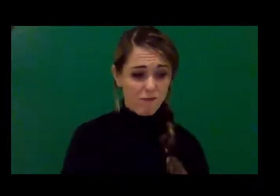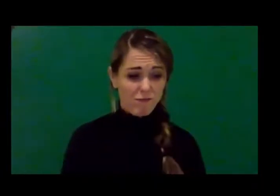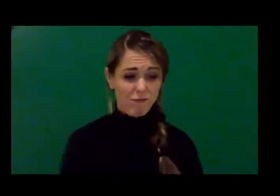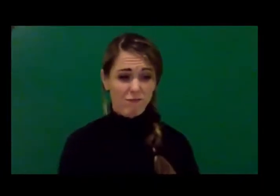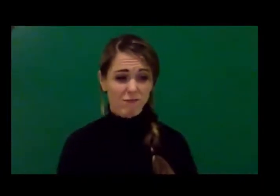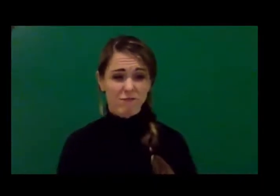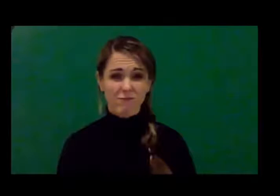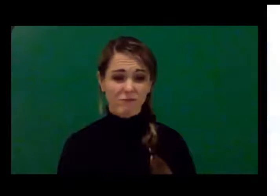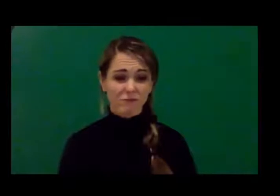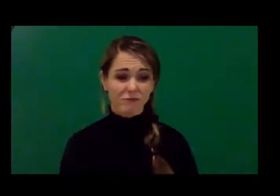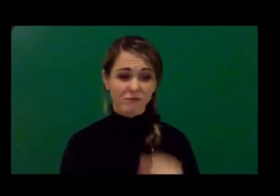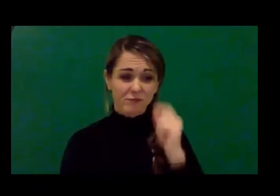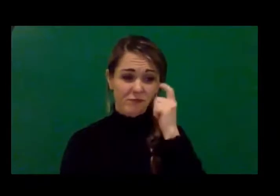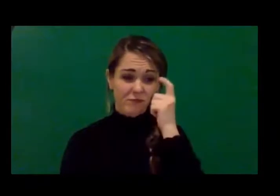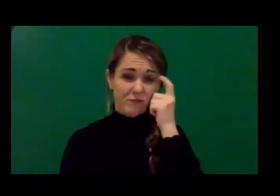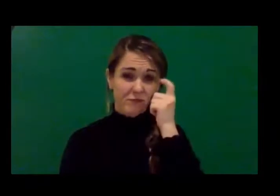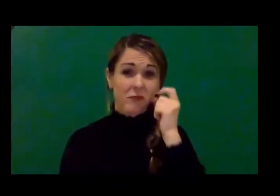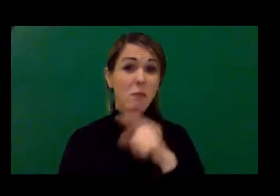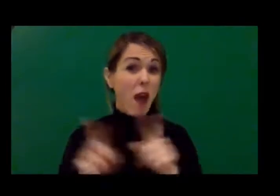But